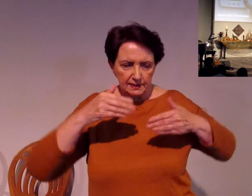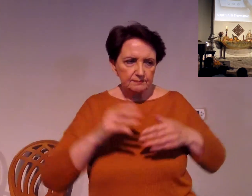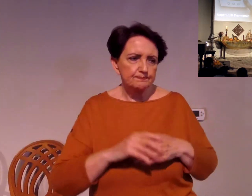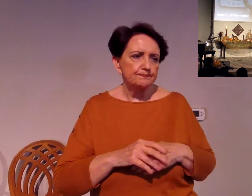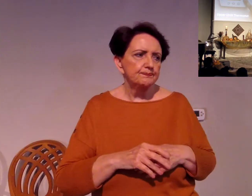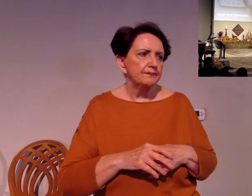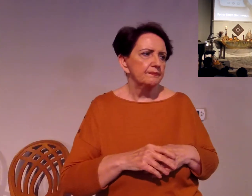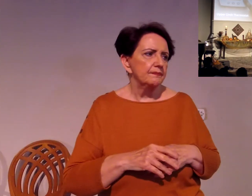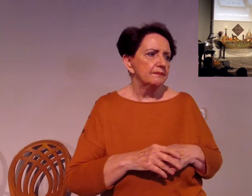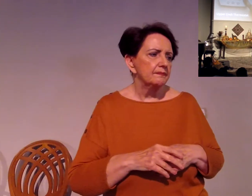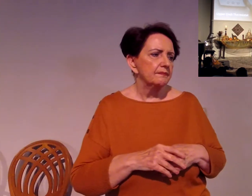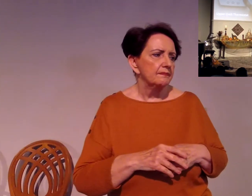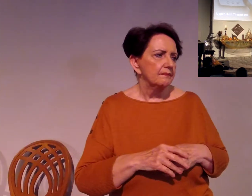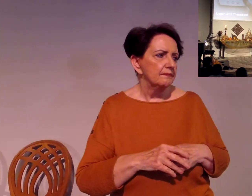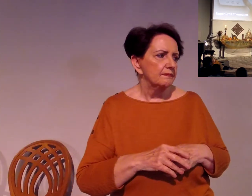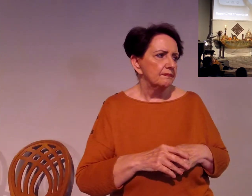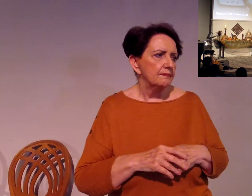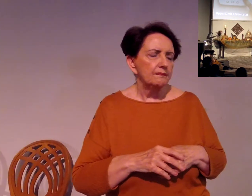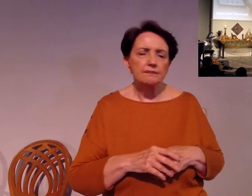I invite you to go within.